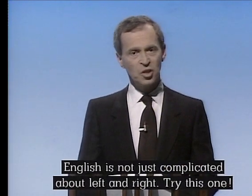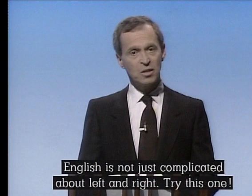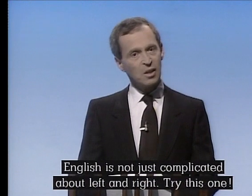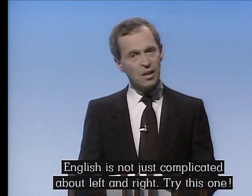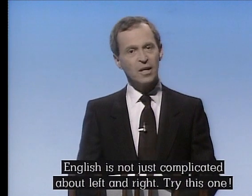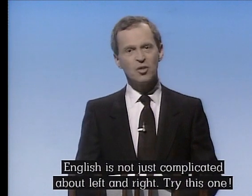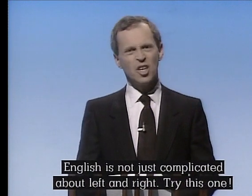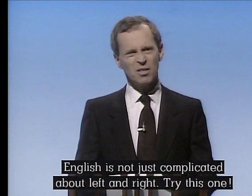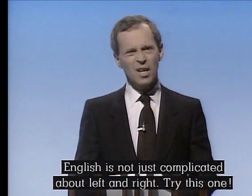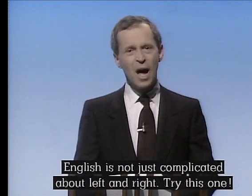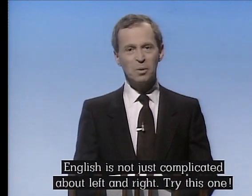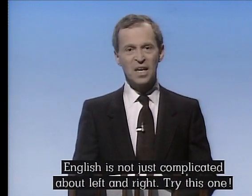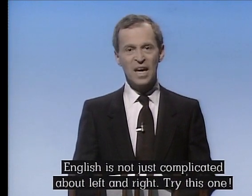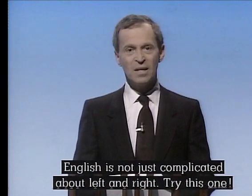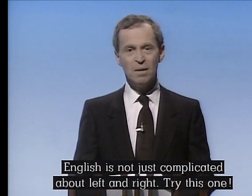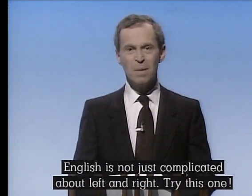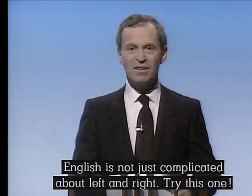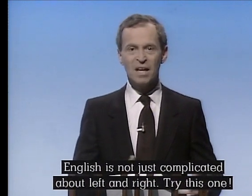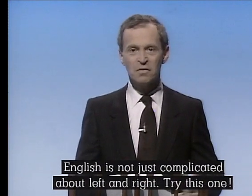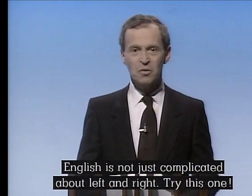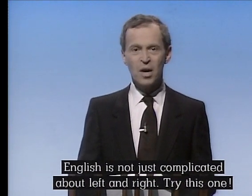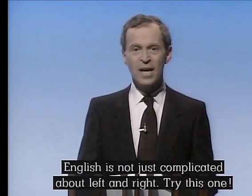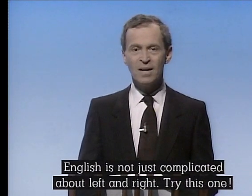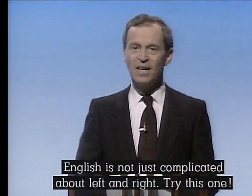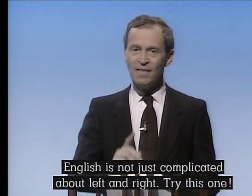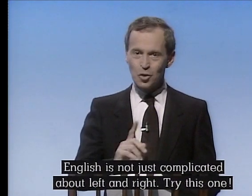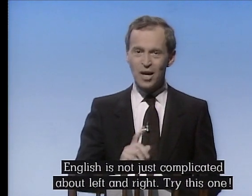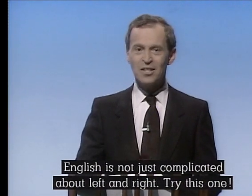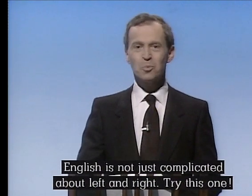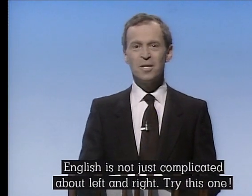is clear, just complicated, about left and right, try this one.